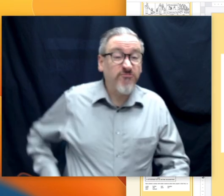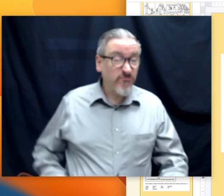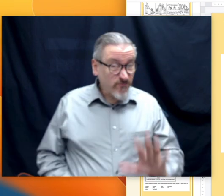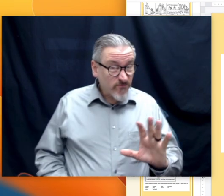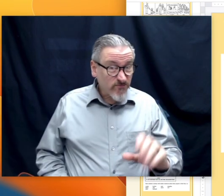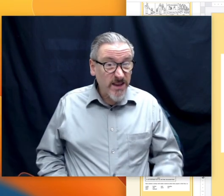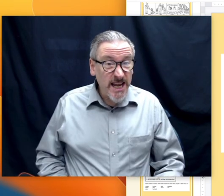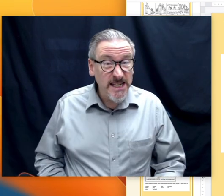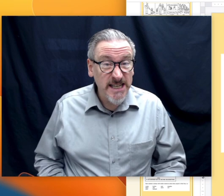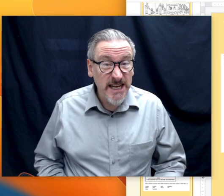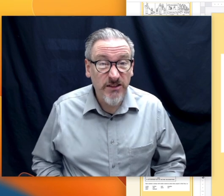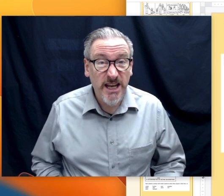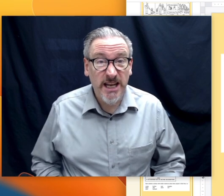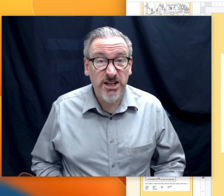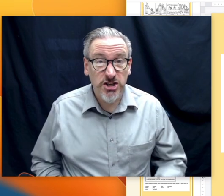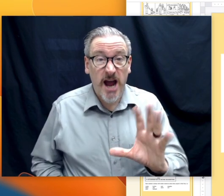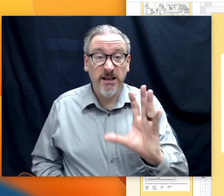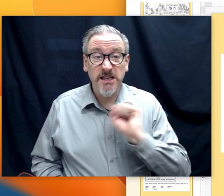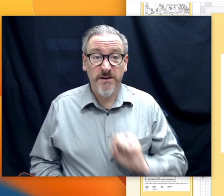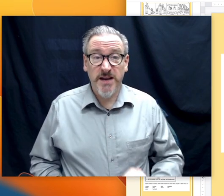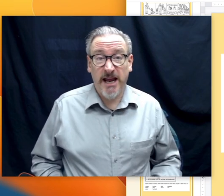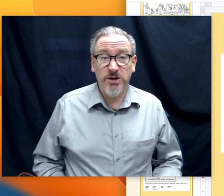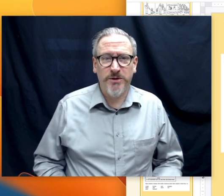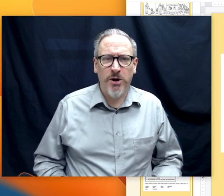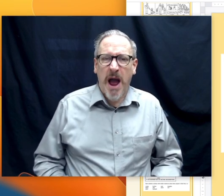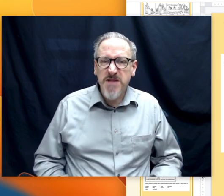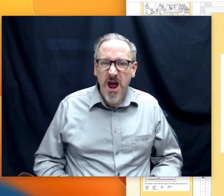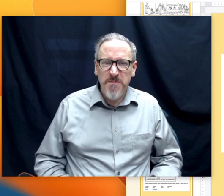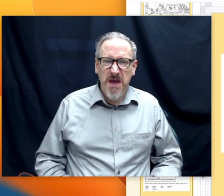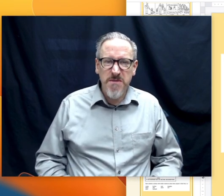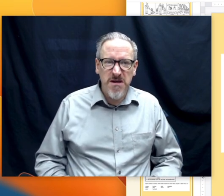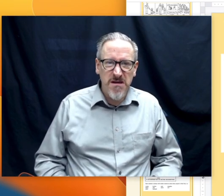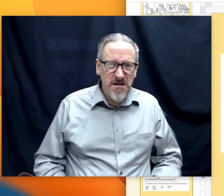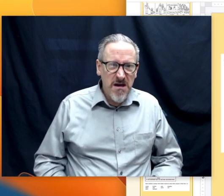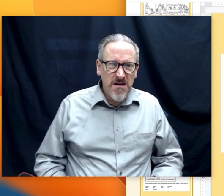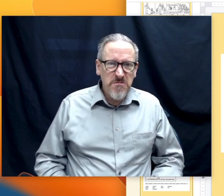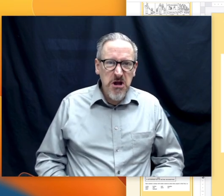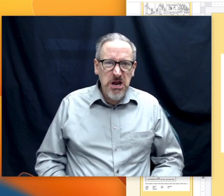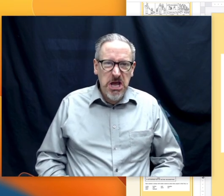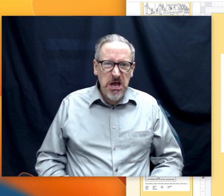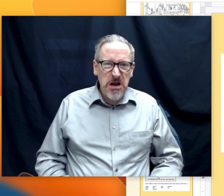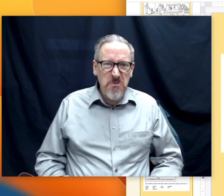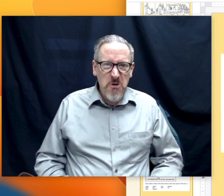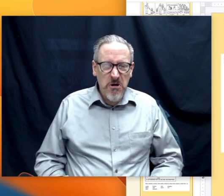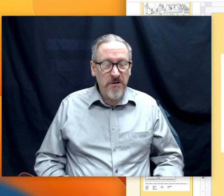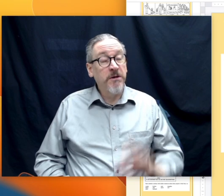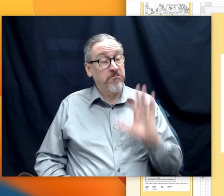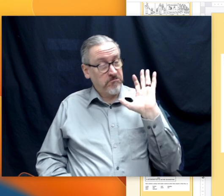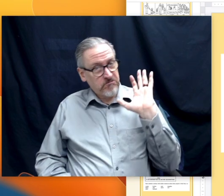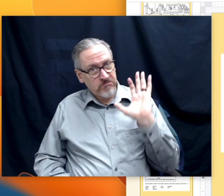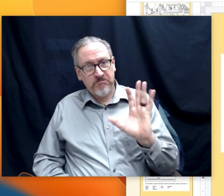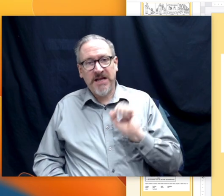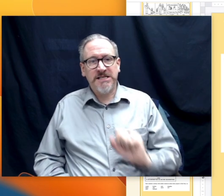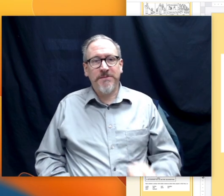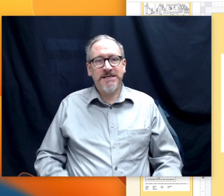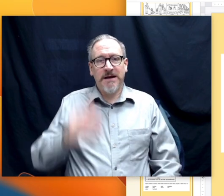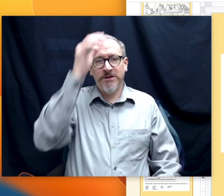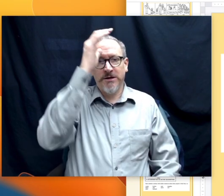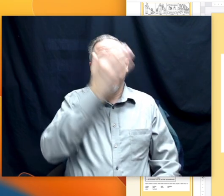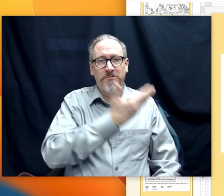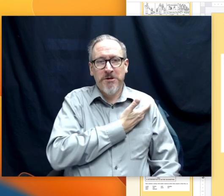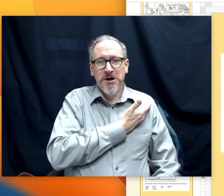that is if the child is of an age where they go, I'm not a baby, I'm not a kid anymore, that's the